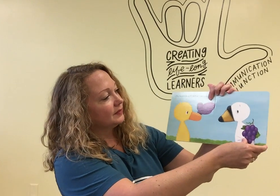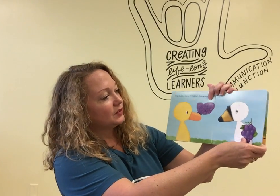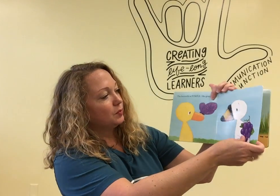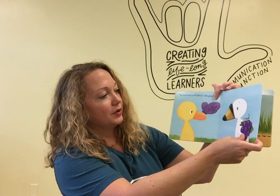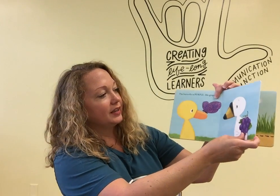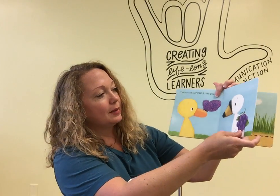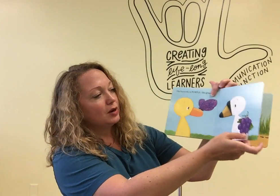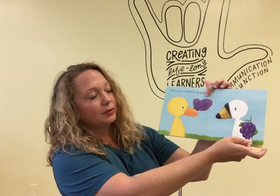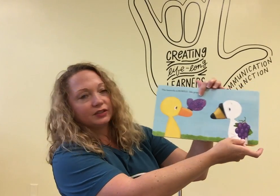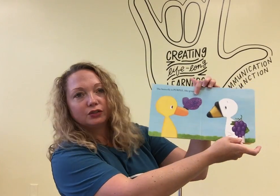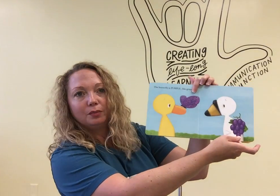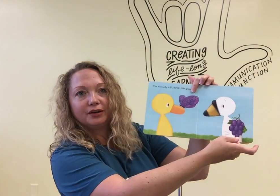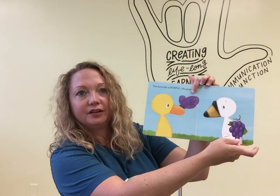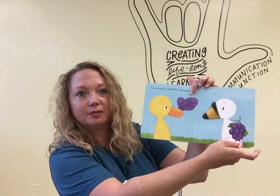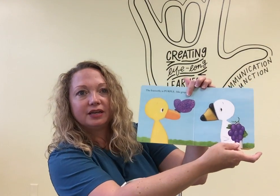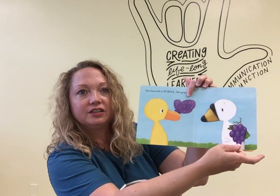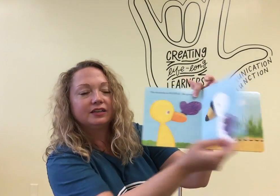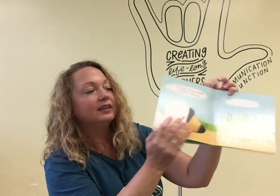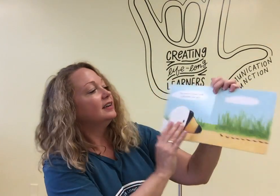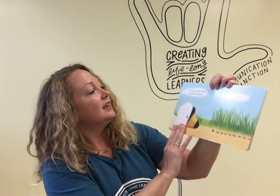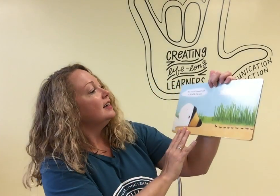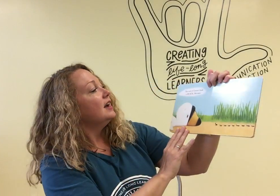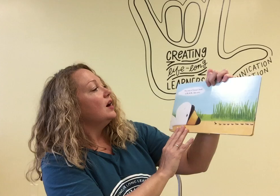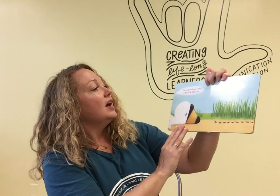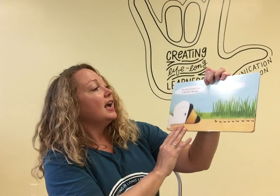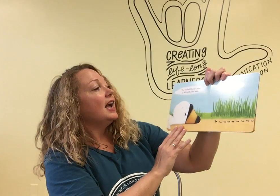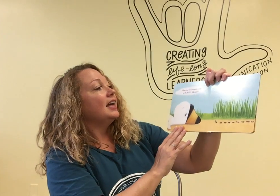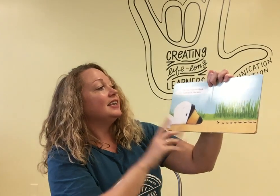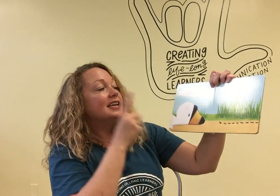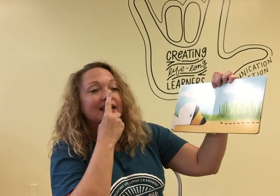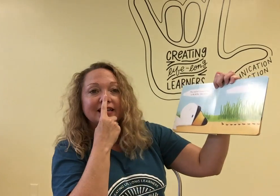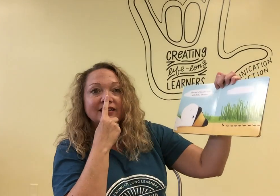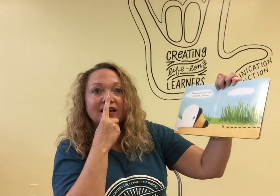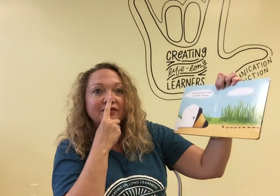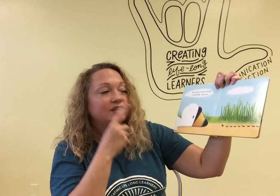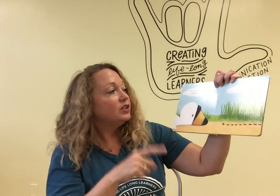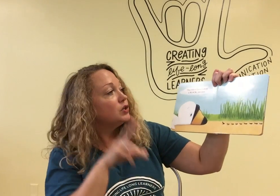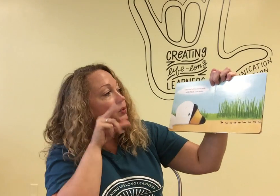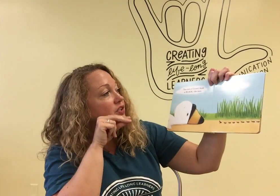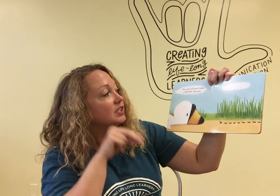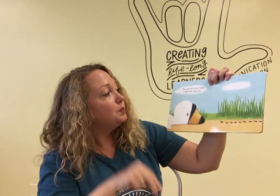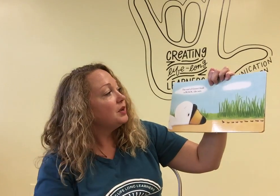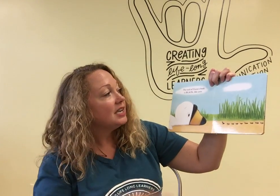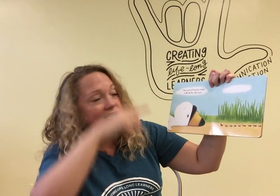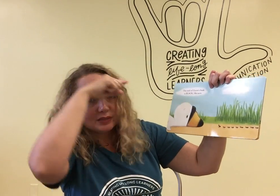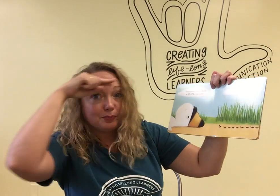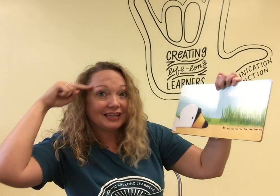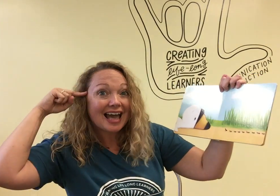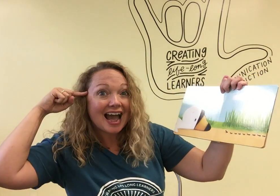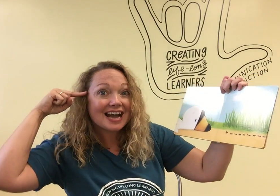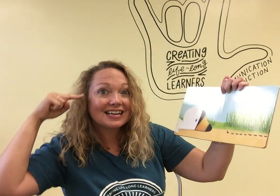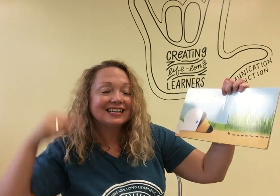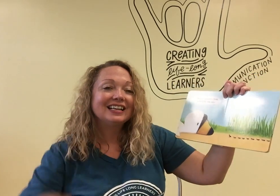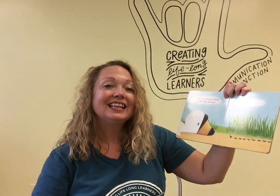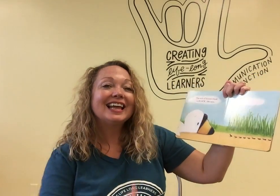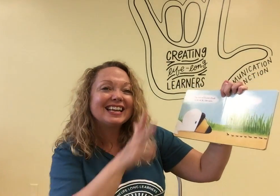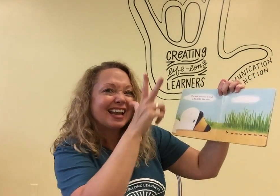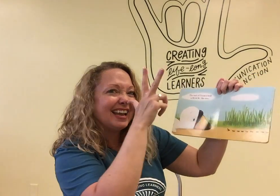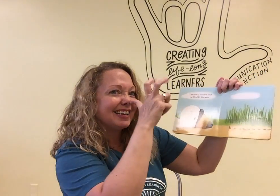So pretty. That purple is so pretty on the page. And the end of Goose's beak is black, like